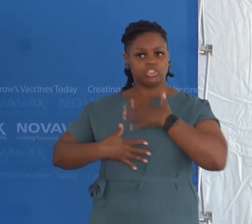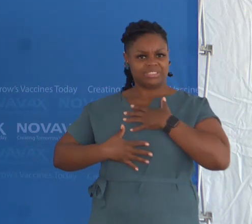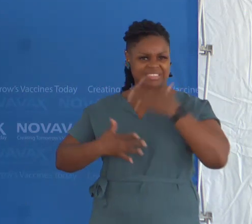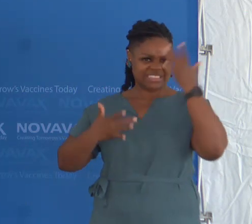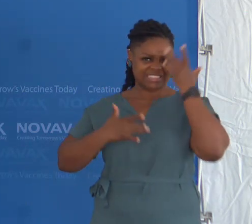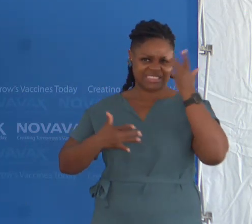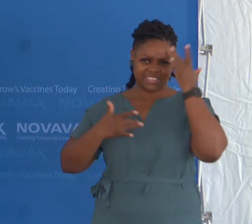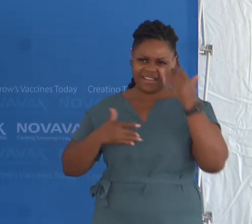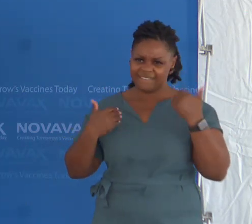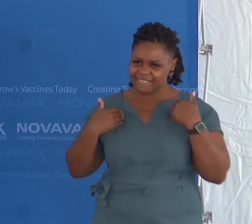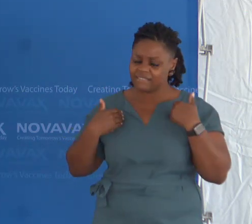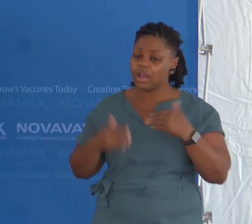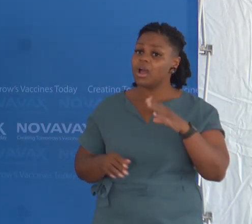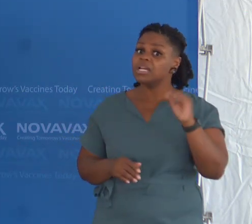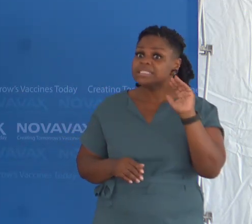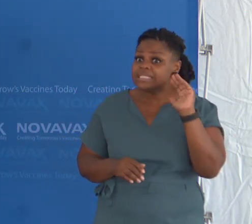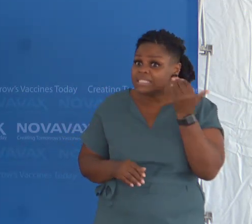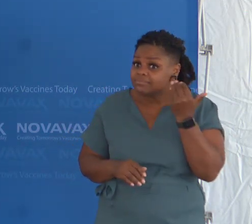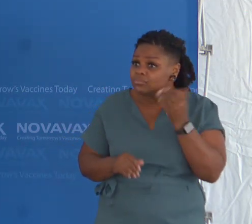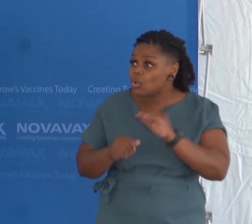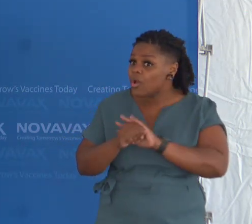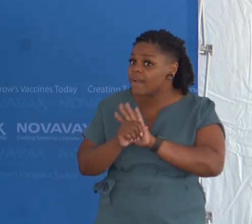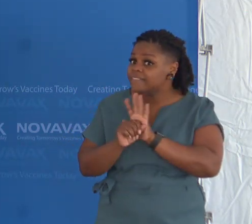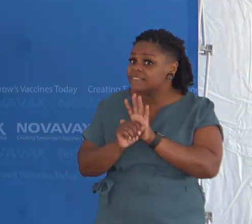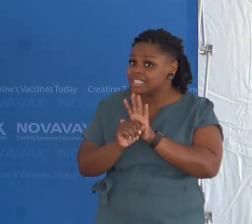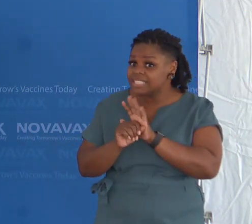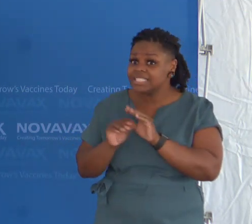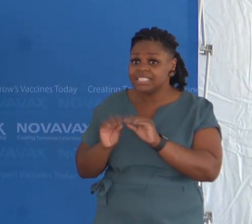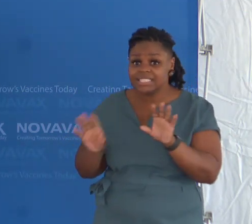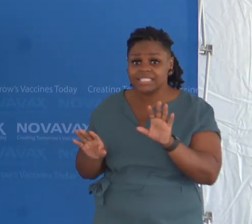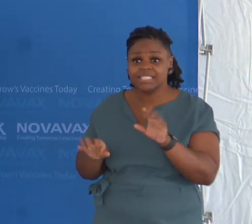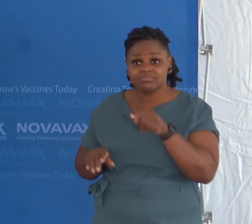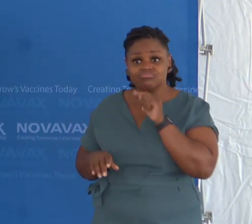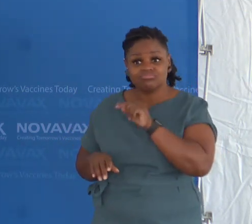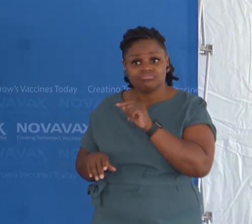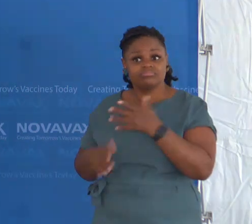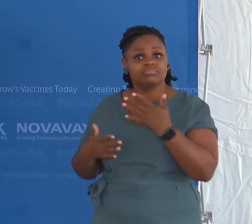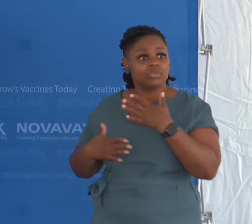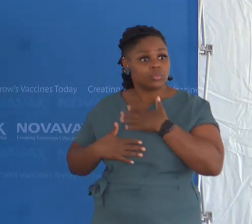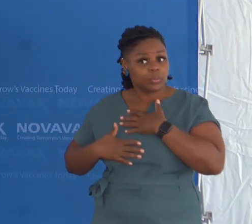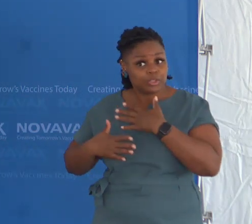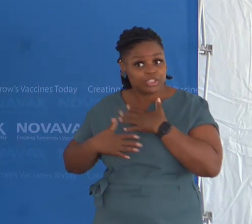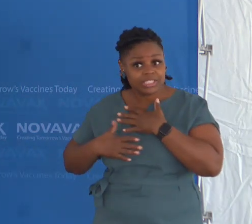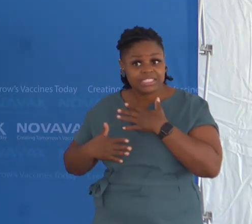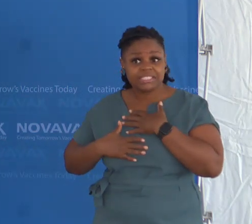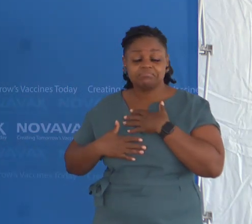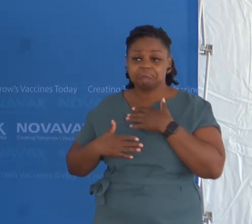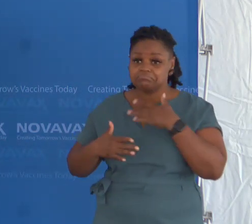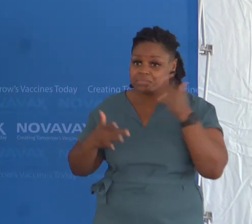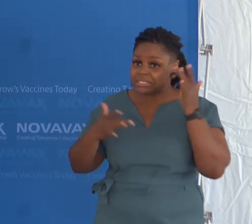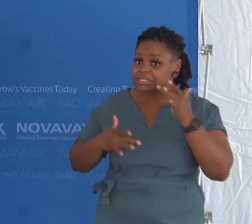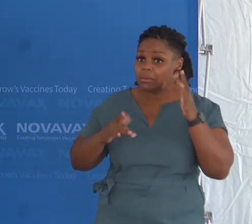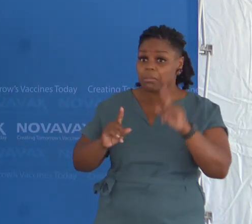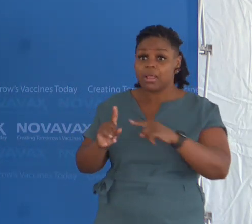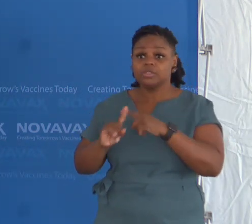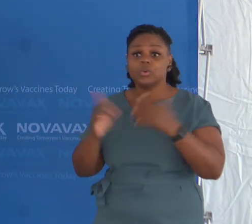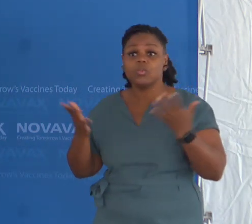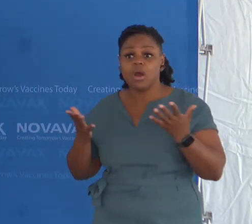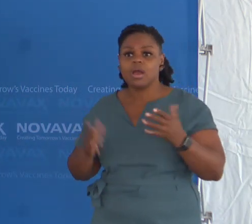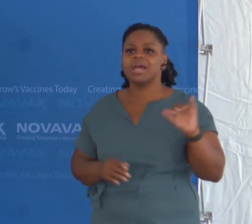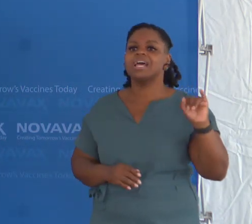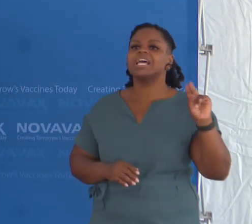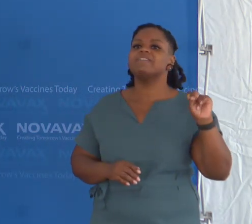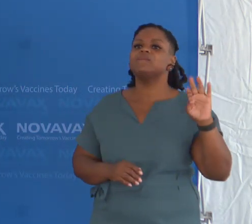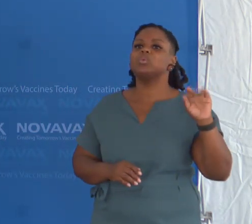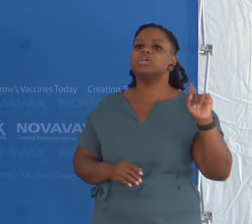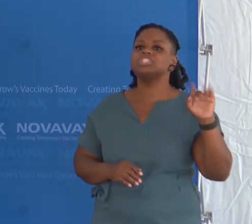out coronavirus is a respiratory disease along with influenza and respiratory syncytial virus. This is not our first